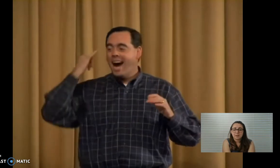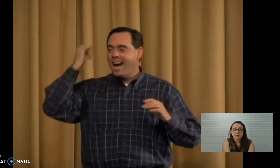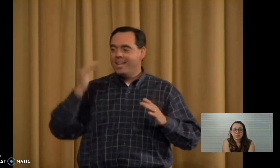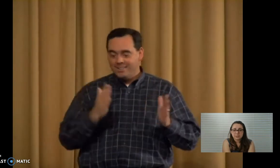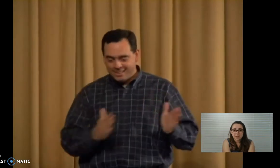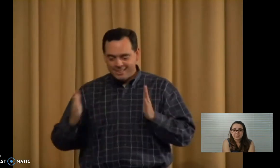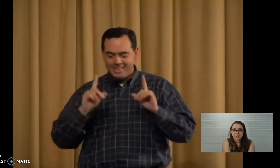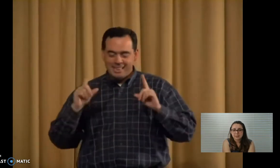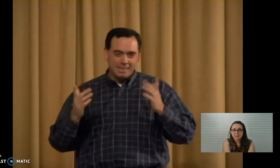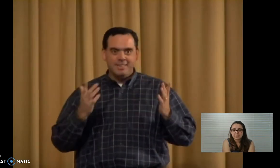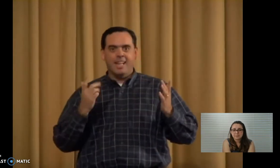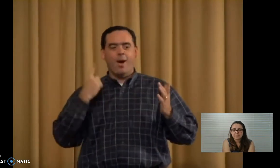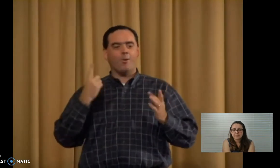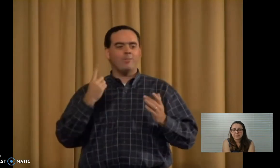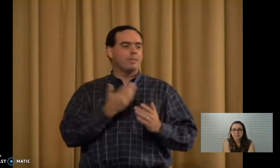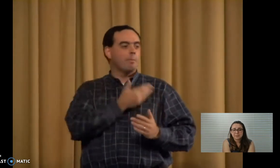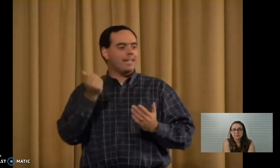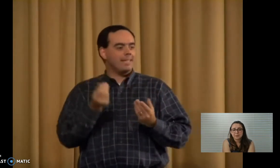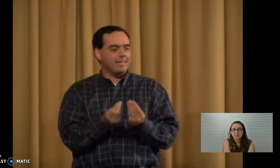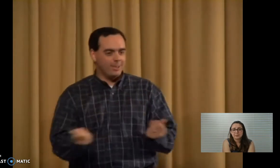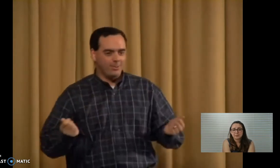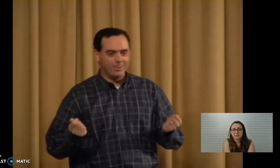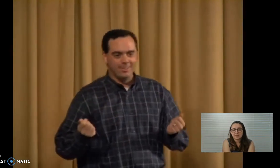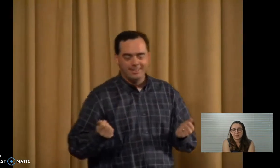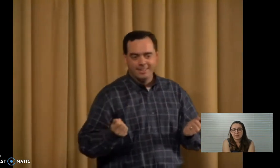And they're all good test takers. So